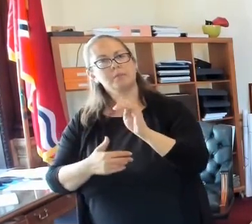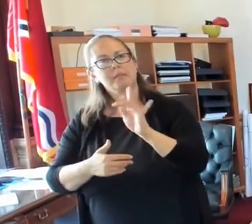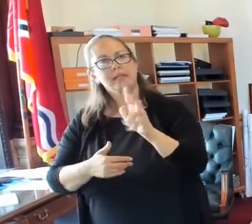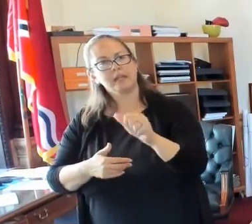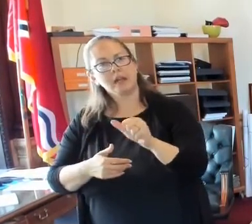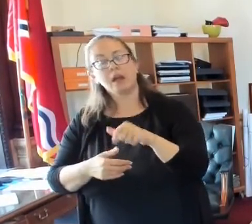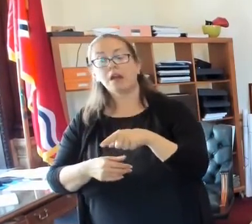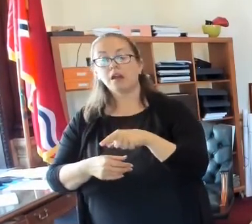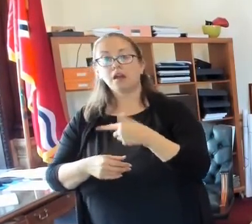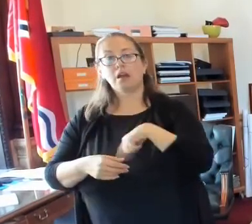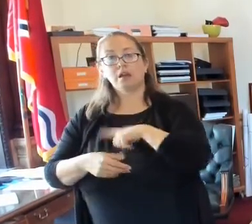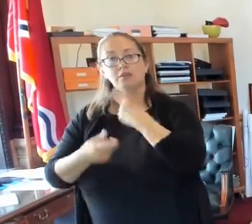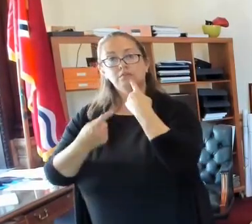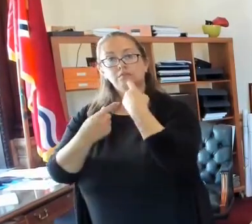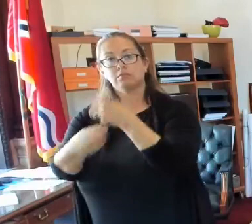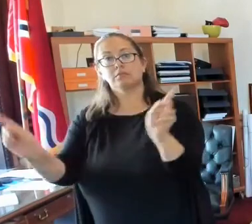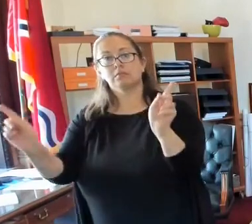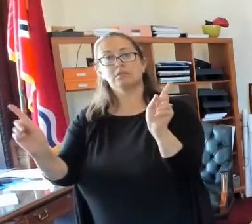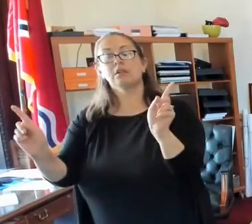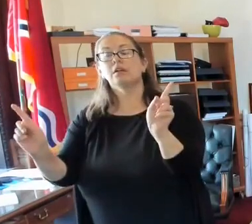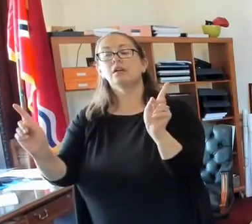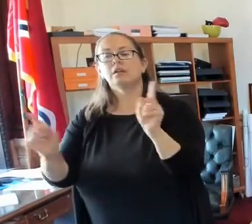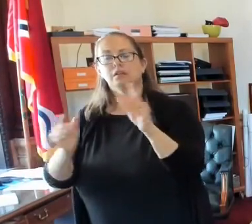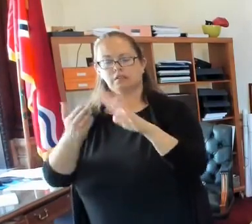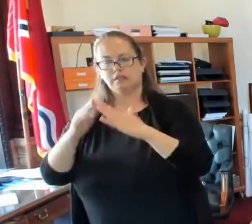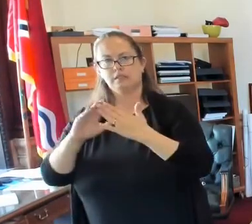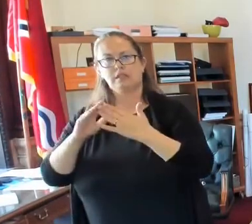release, that the city has issued an RFP